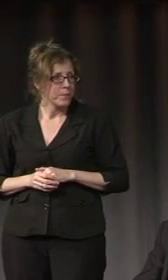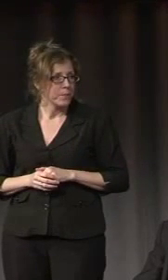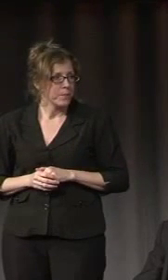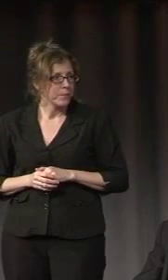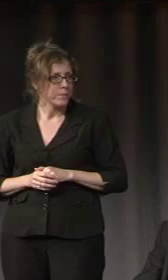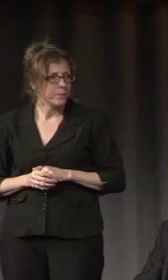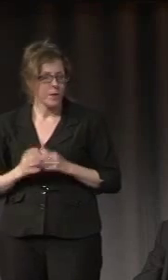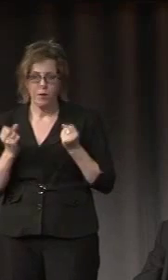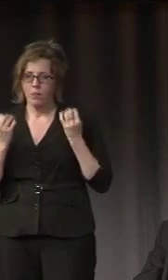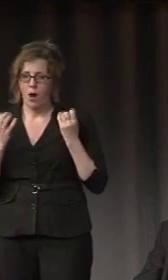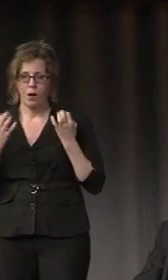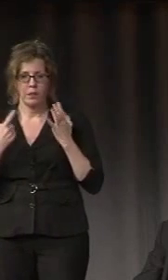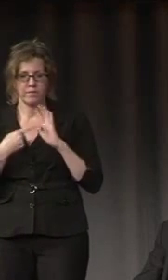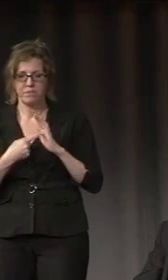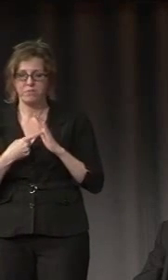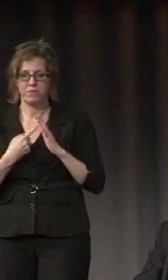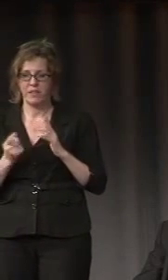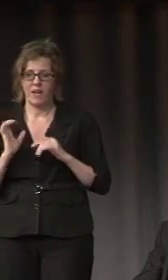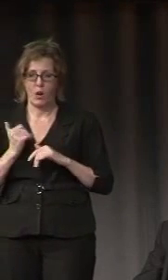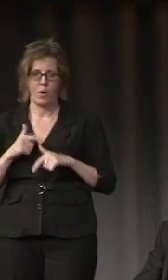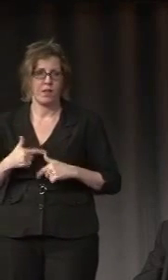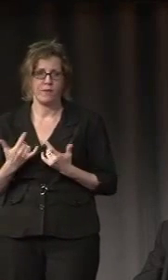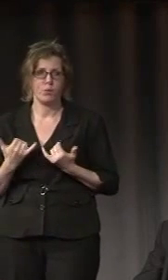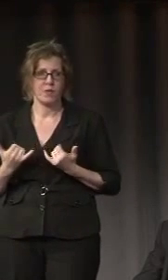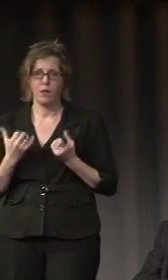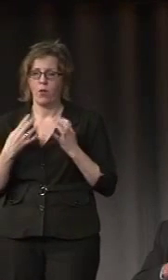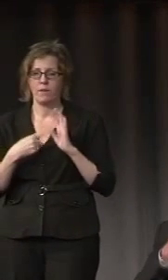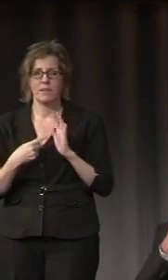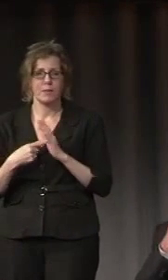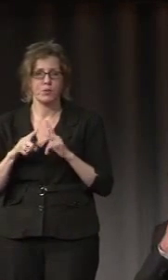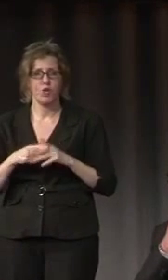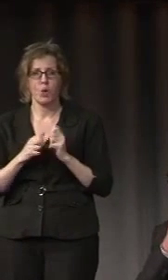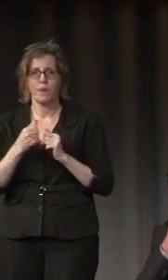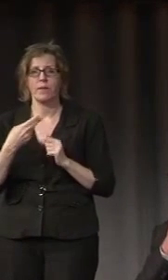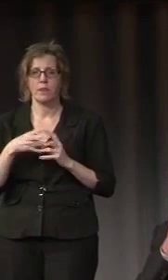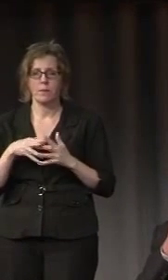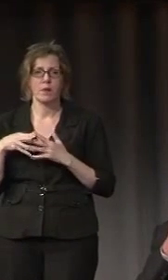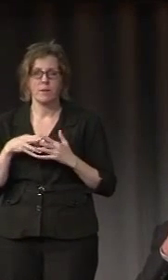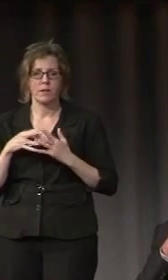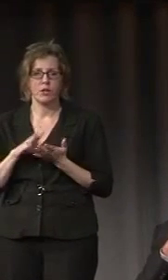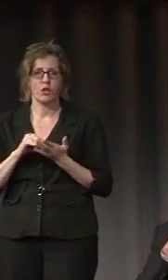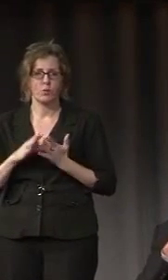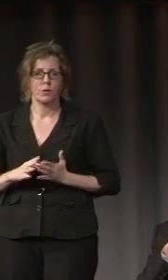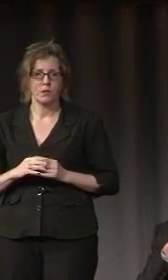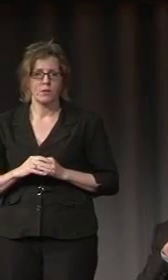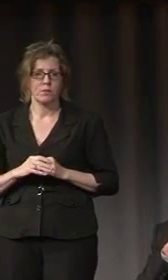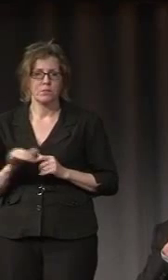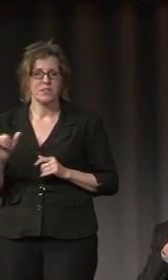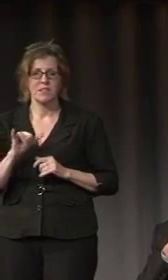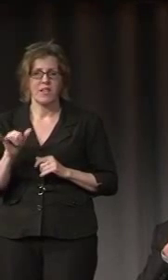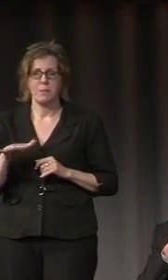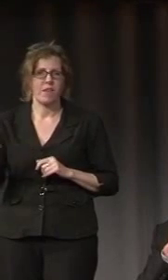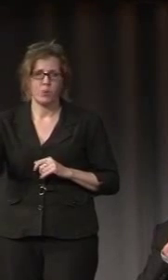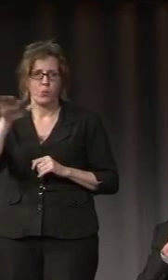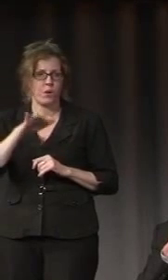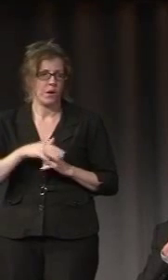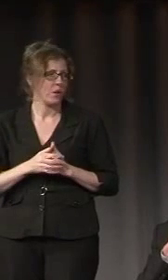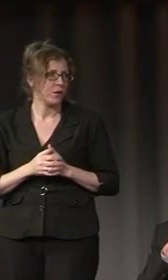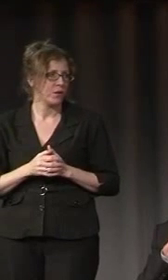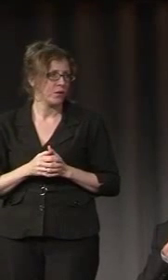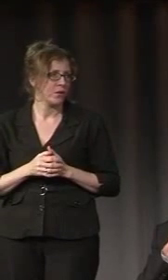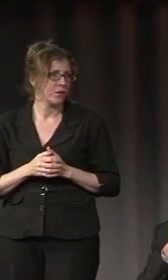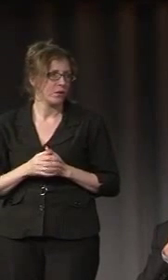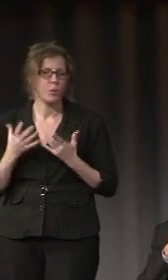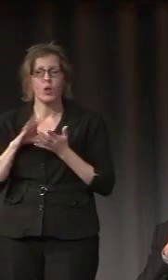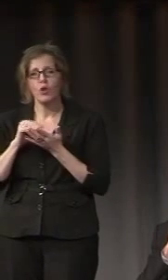in our life today, starting with Google. It has been learning to do search much